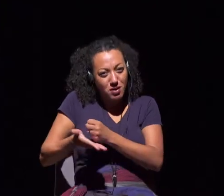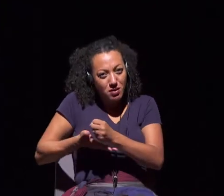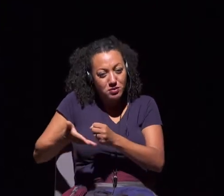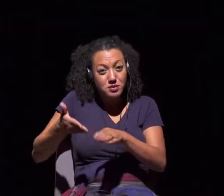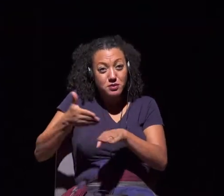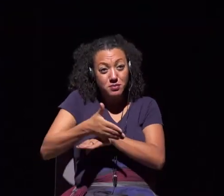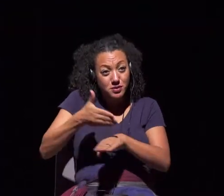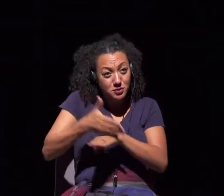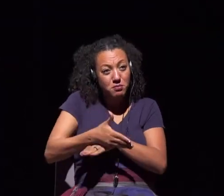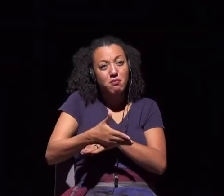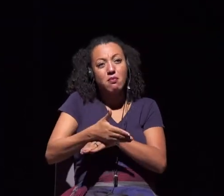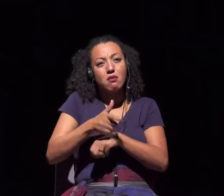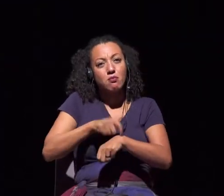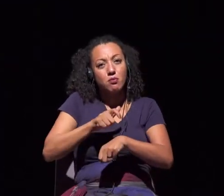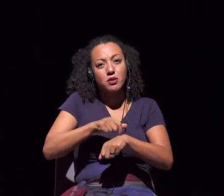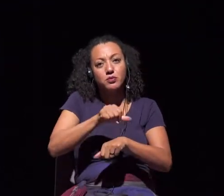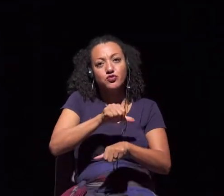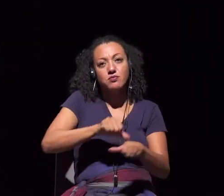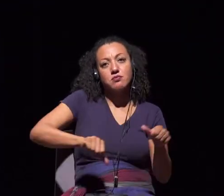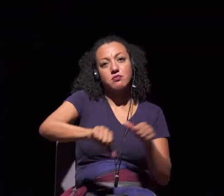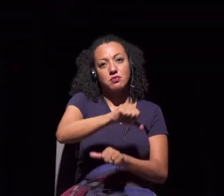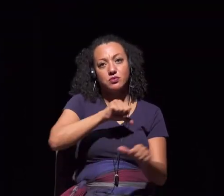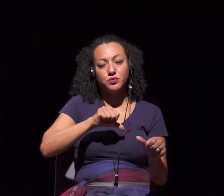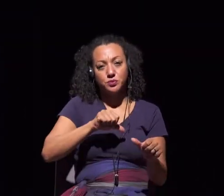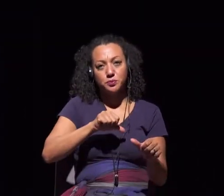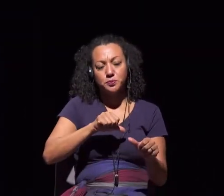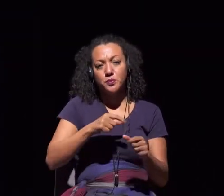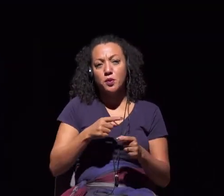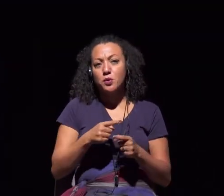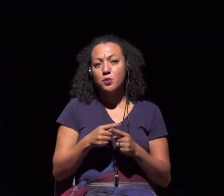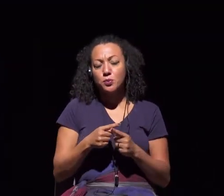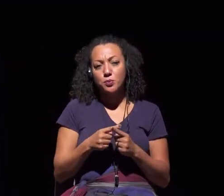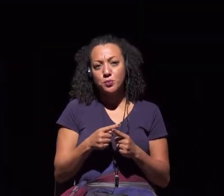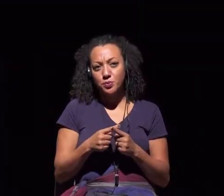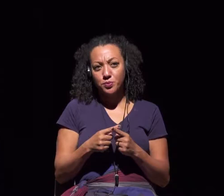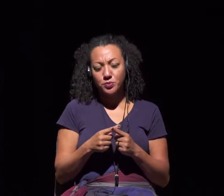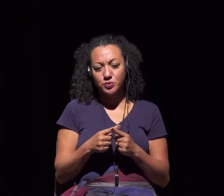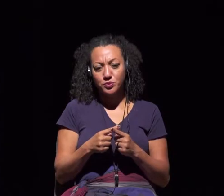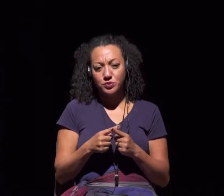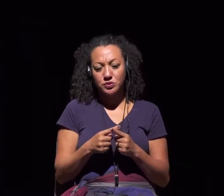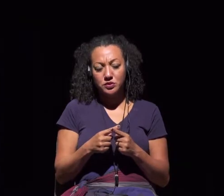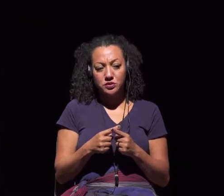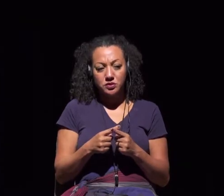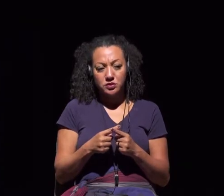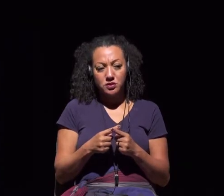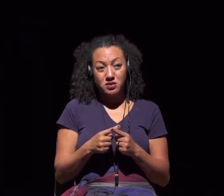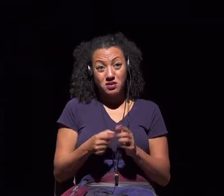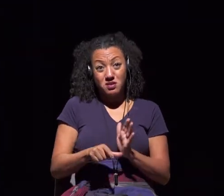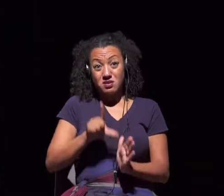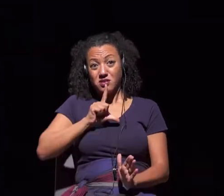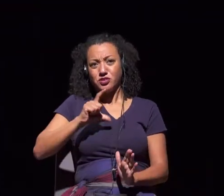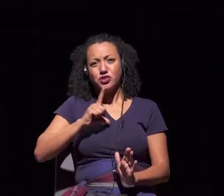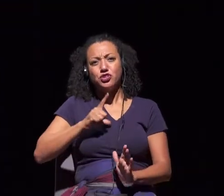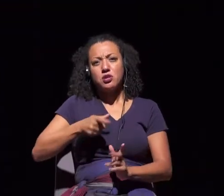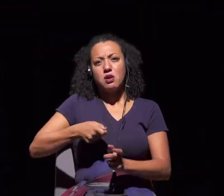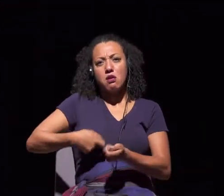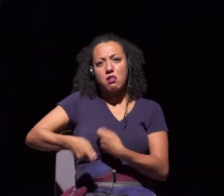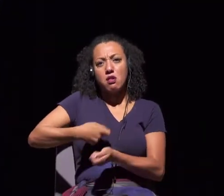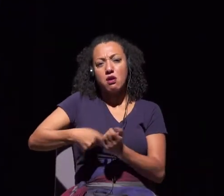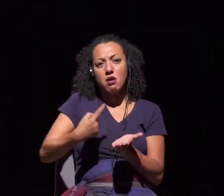was entirely a result of a negotiated settlement. And so my proposal was really